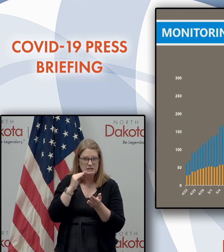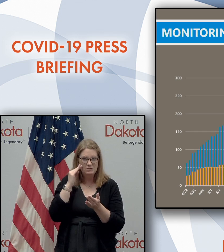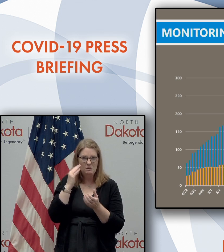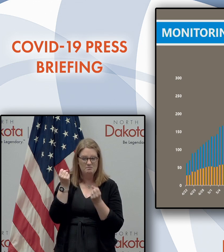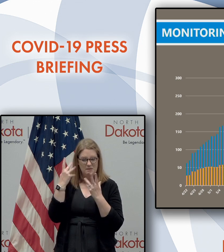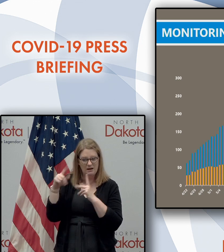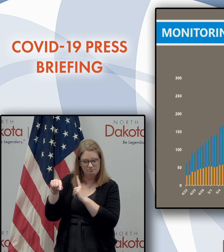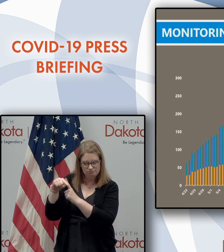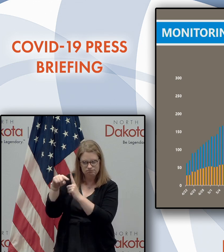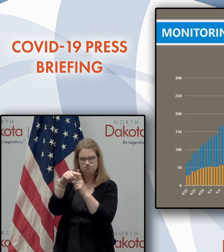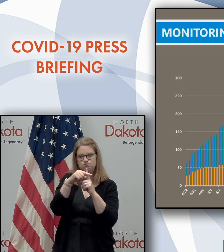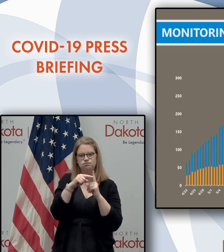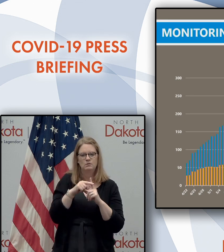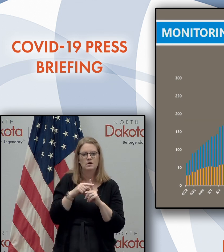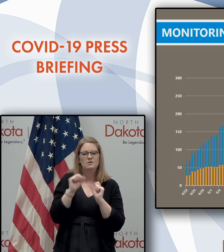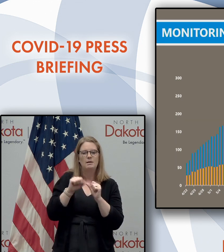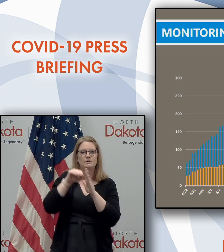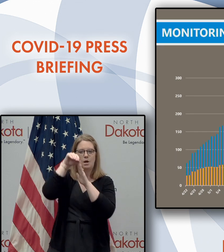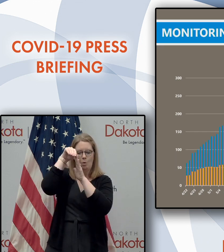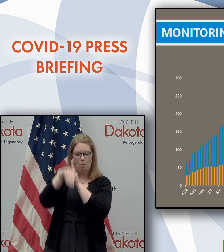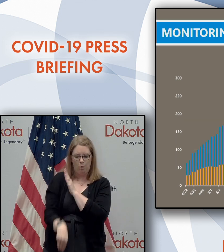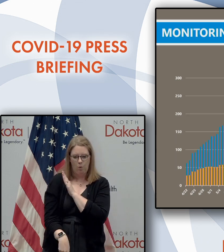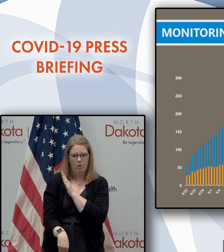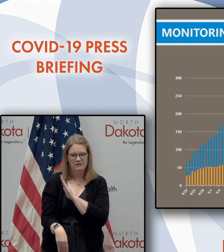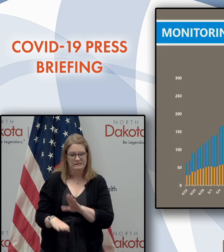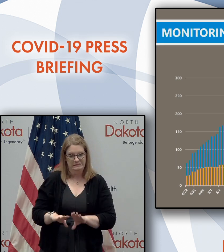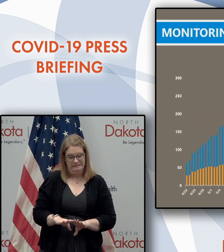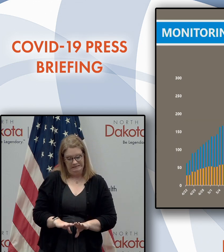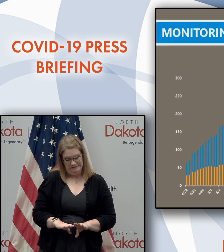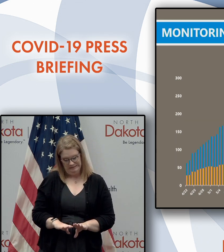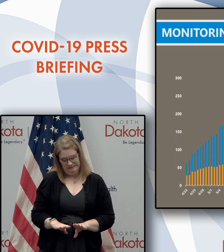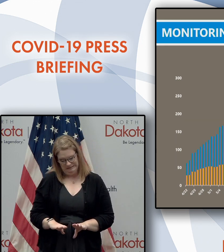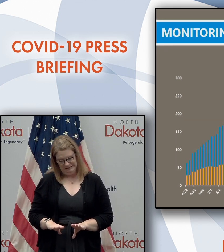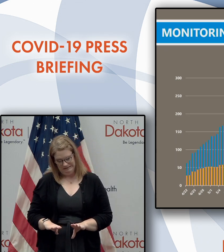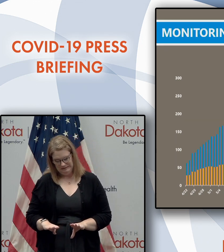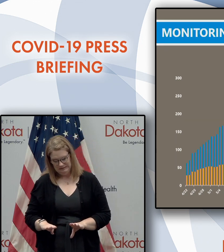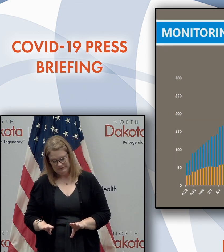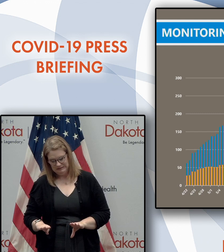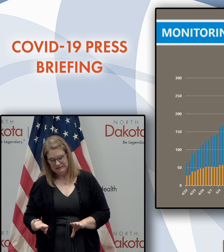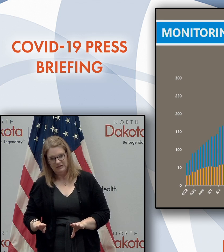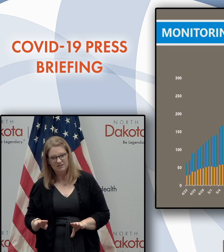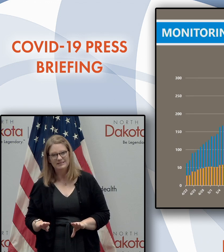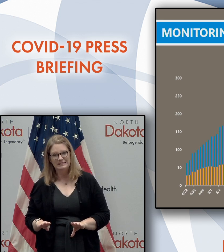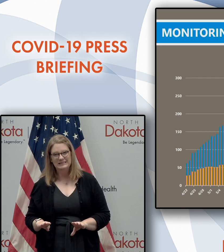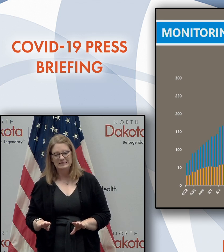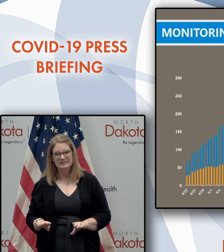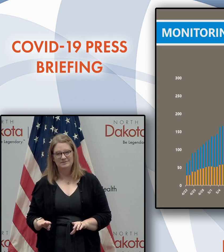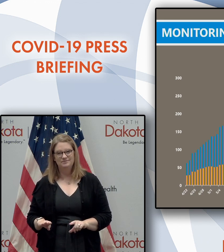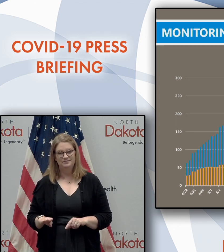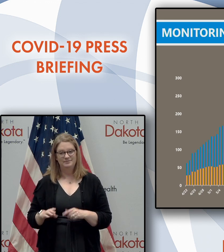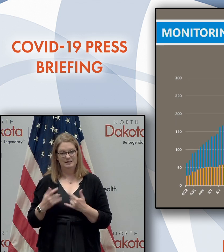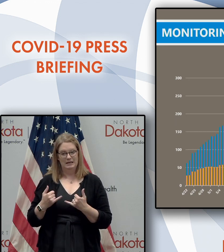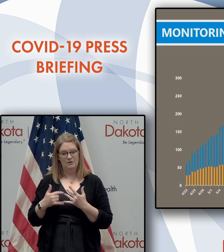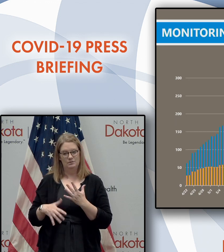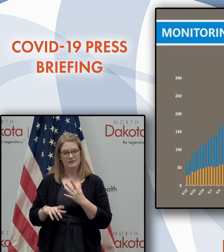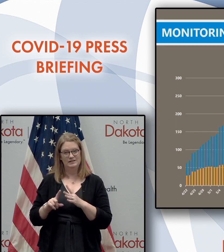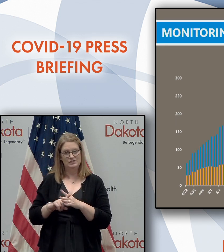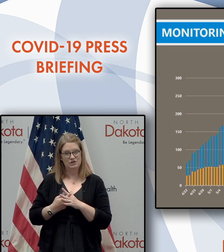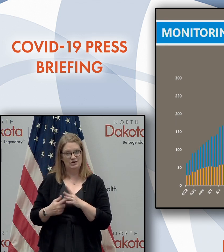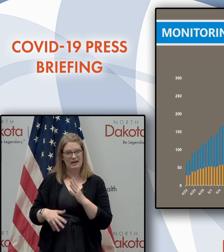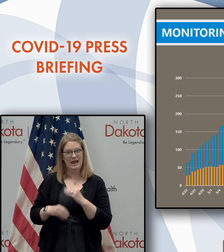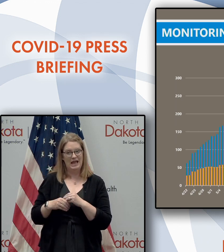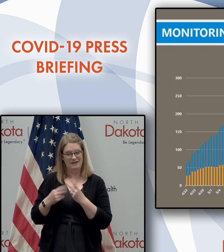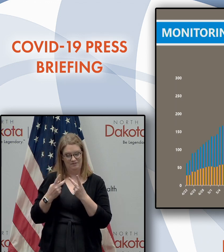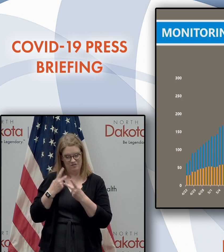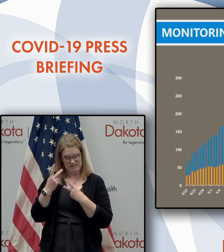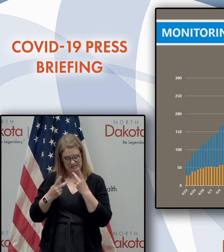that dropped dramatically. We've been able to hold that down, and now, as we expected, when we started adding back visitation and